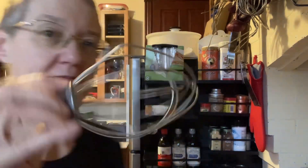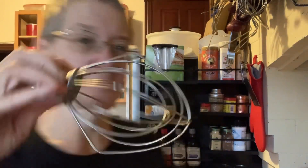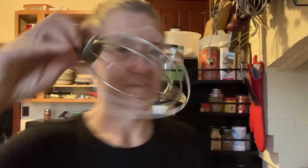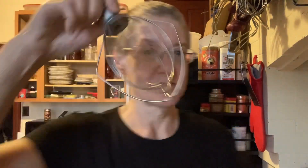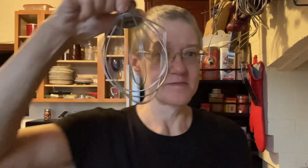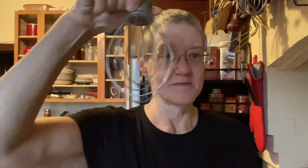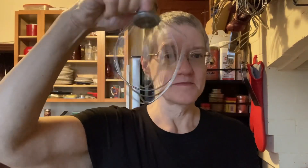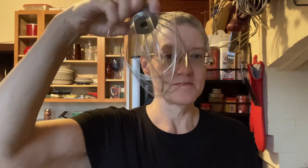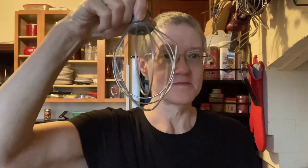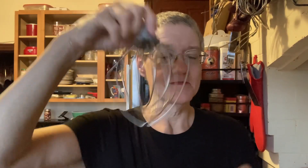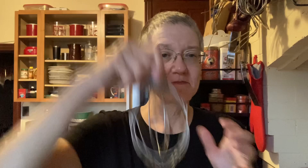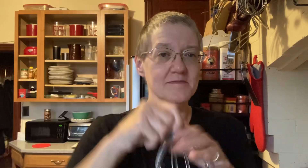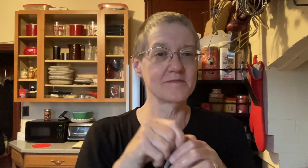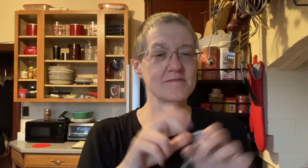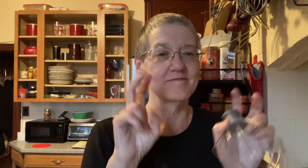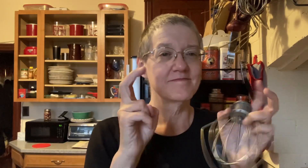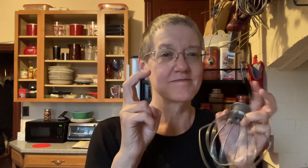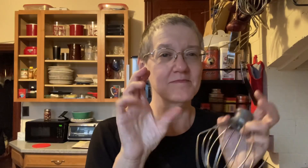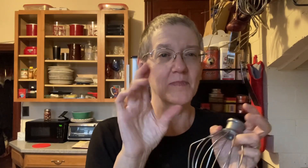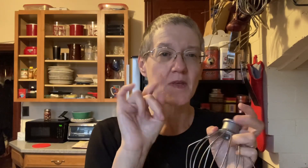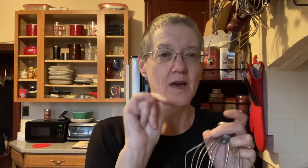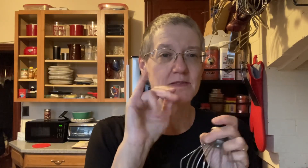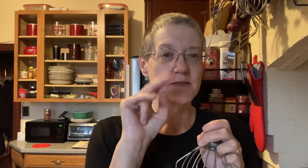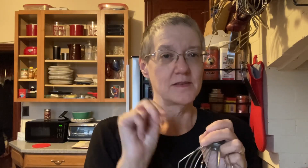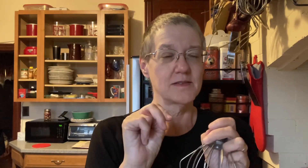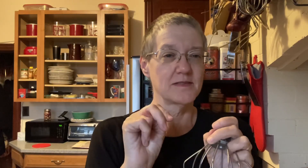I'm going to use this whisk attachment.